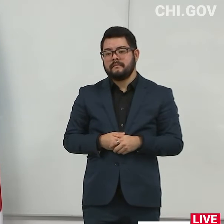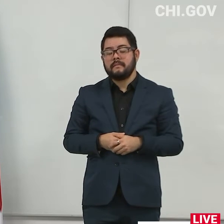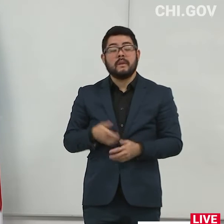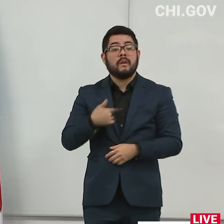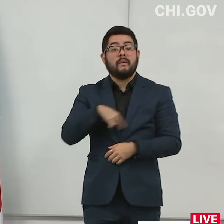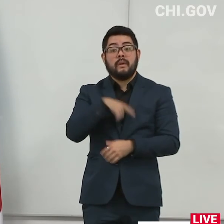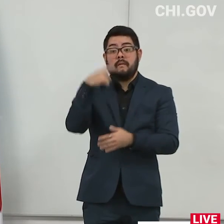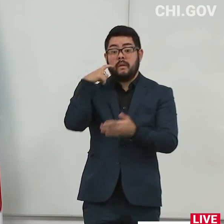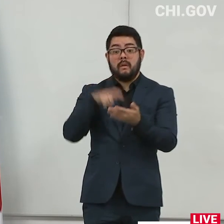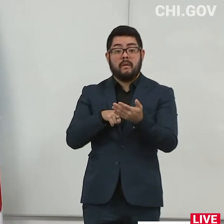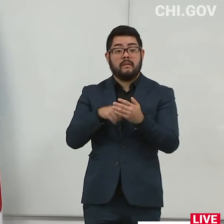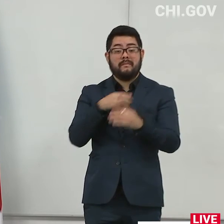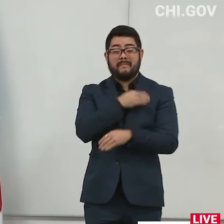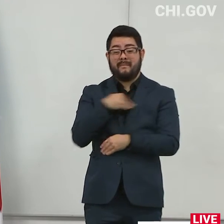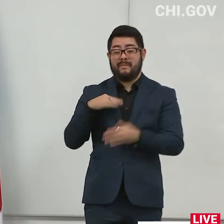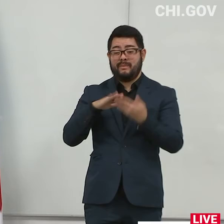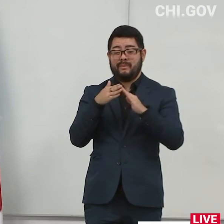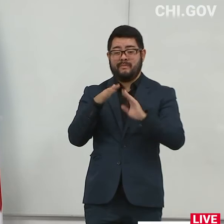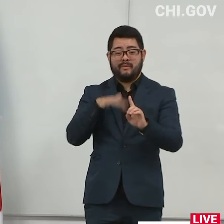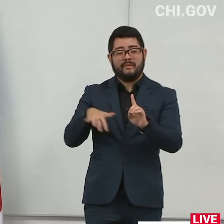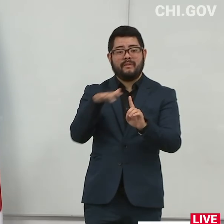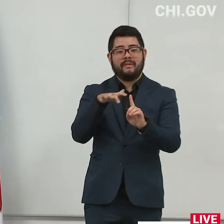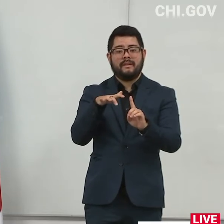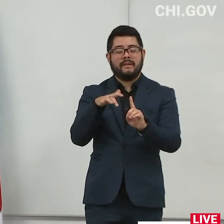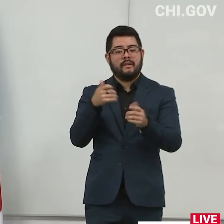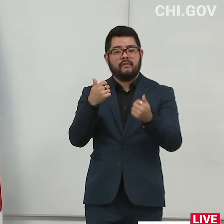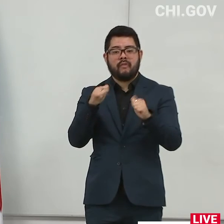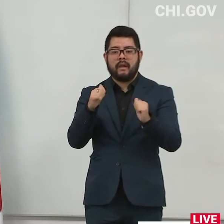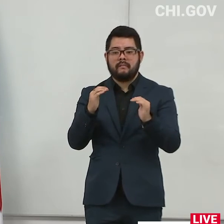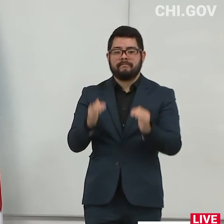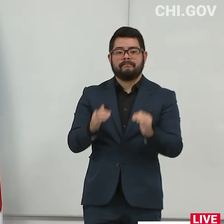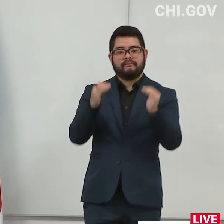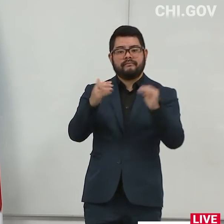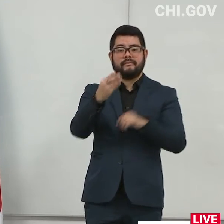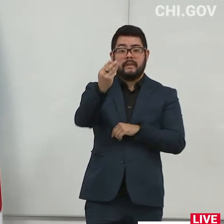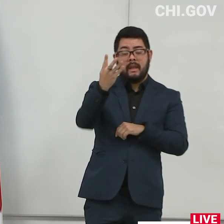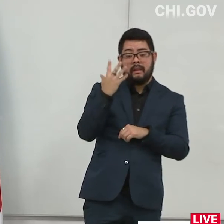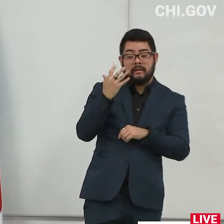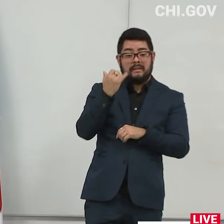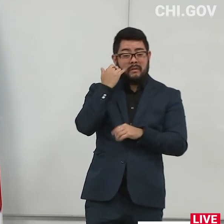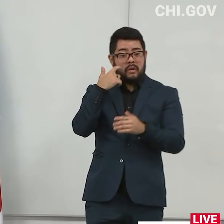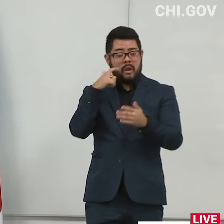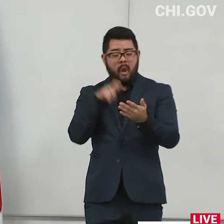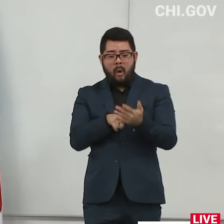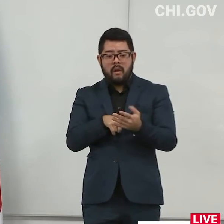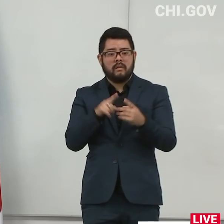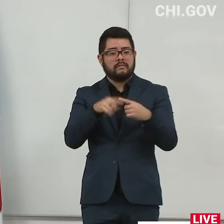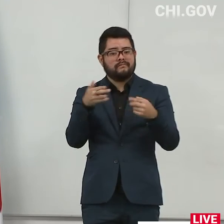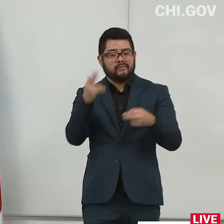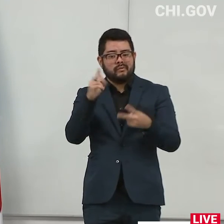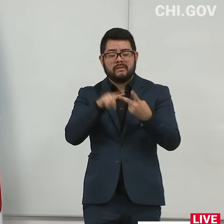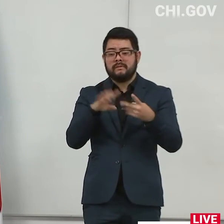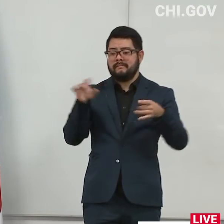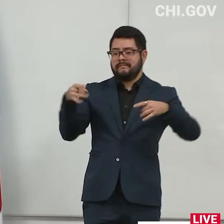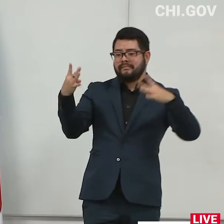and provide very helpful information about shootings and homicides and other